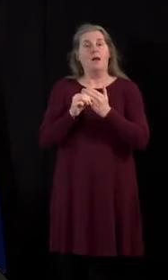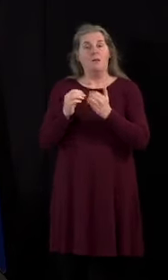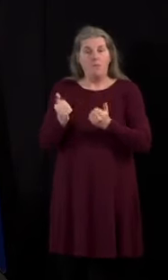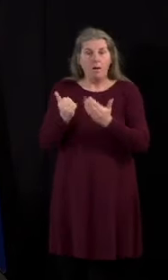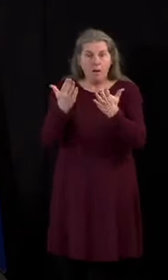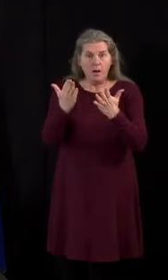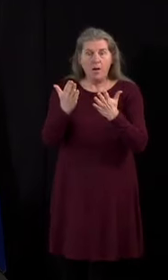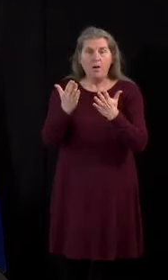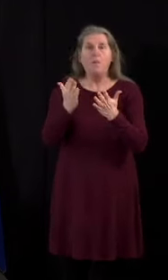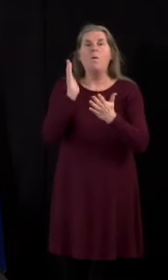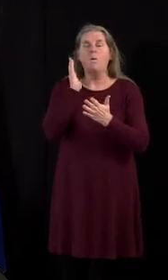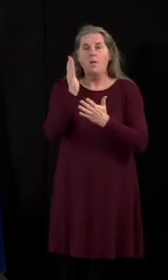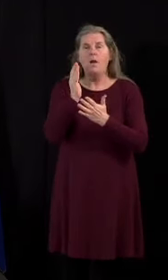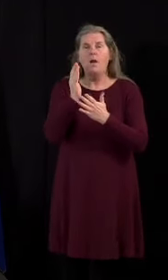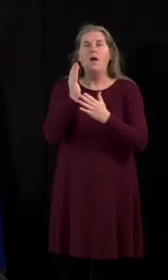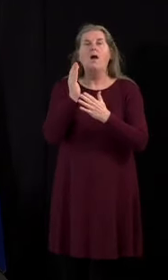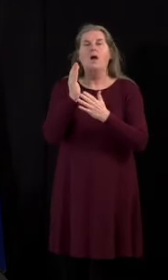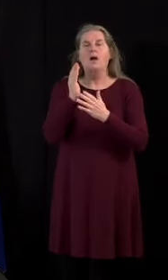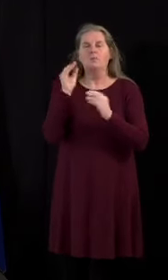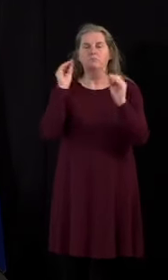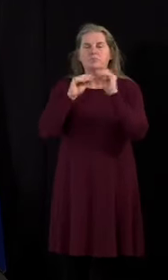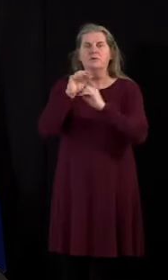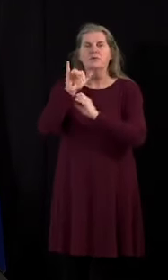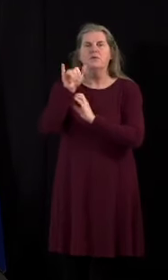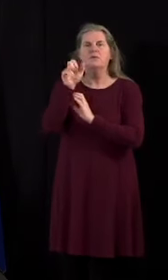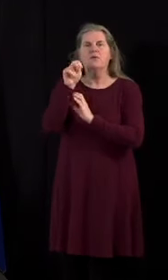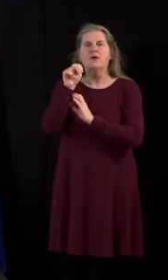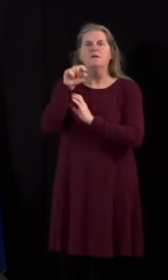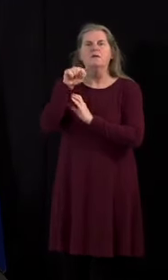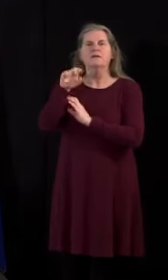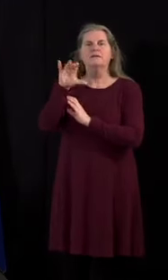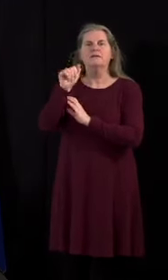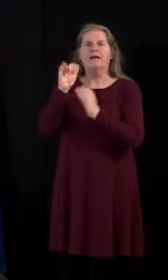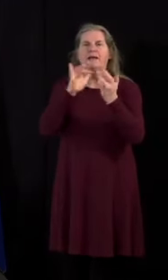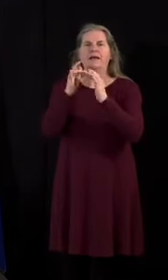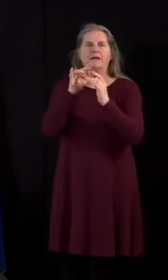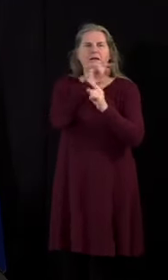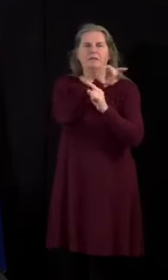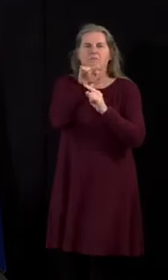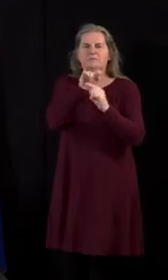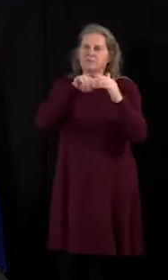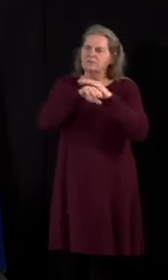will continue to put information on yukon.ca.